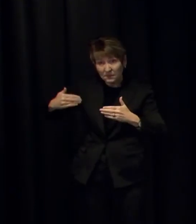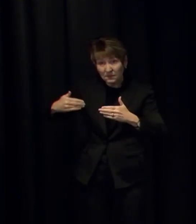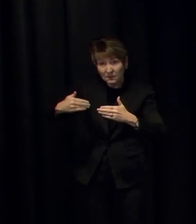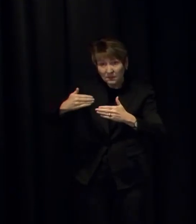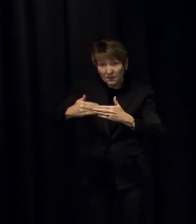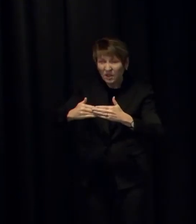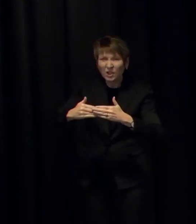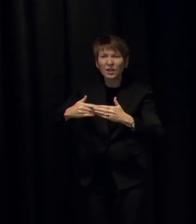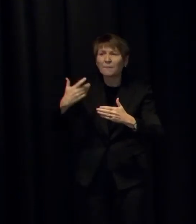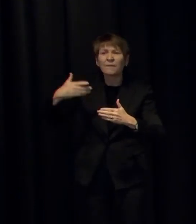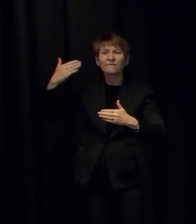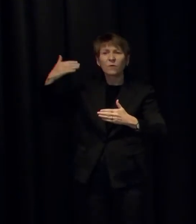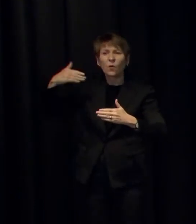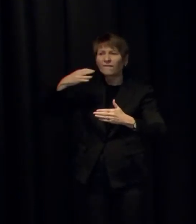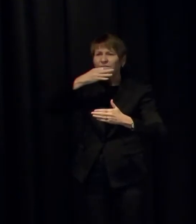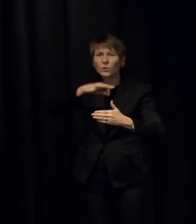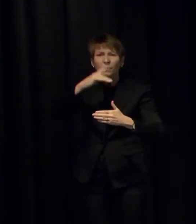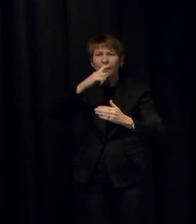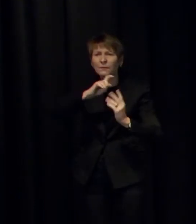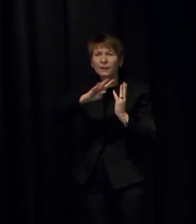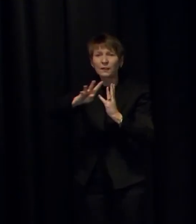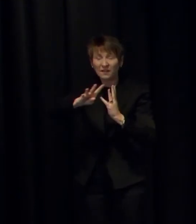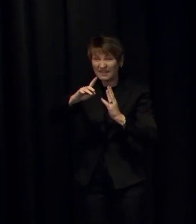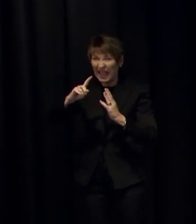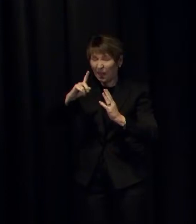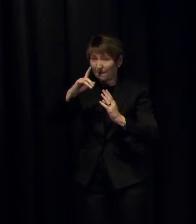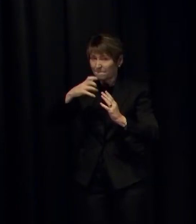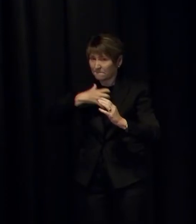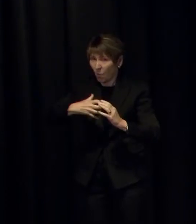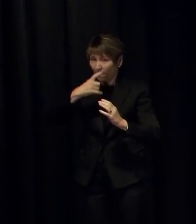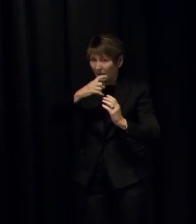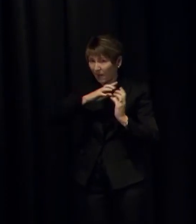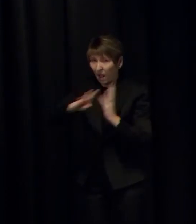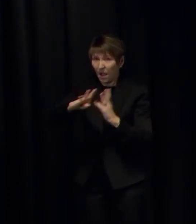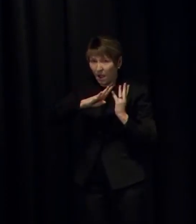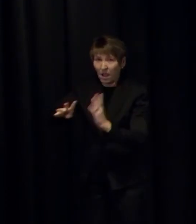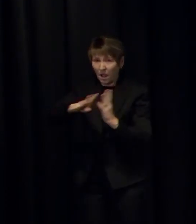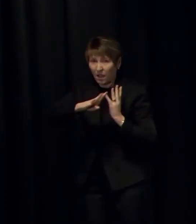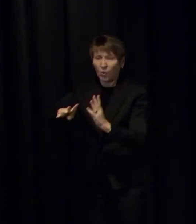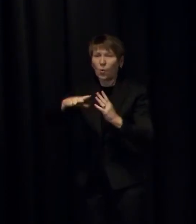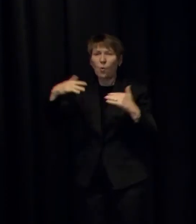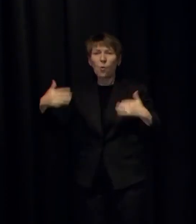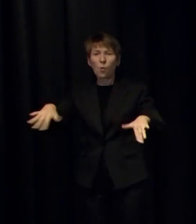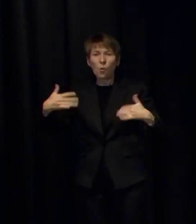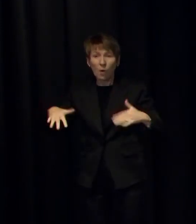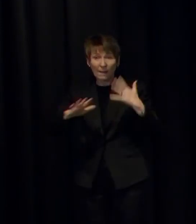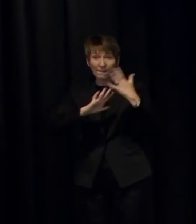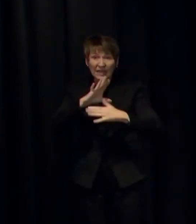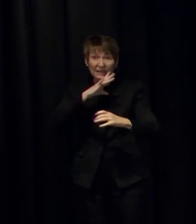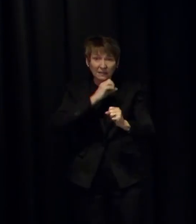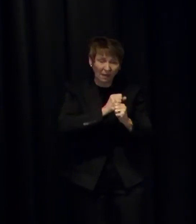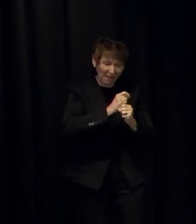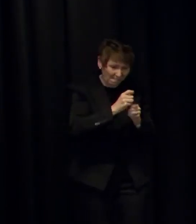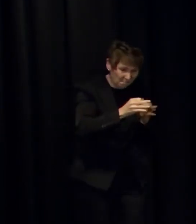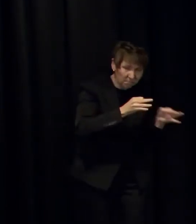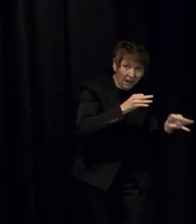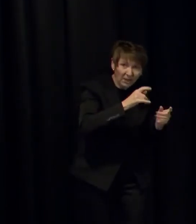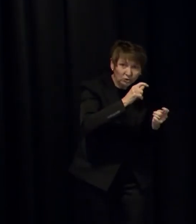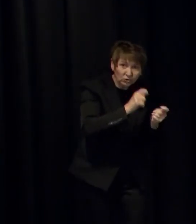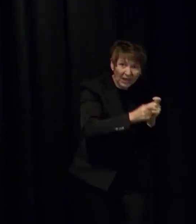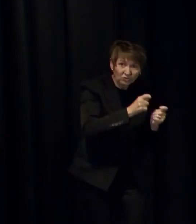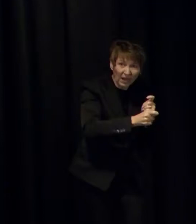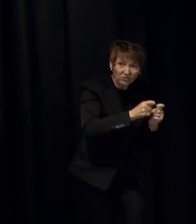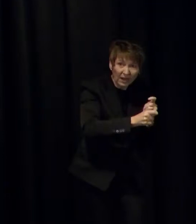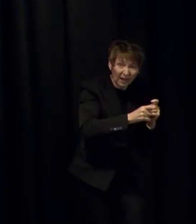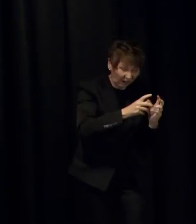35% to the 70% mark is going to happen in much less than that. It's really extraordinary how we're shooting up the global rankings